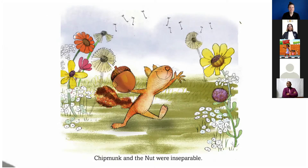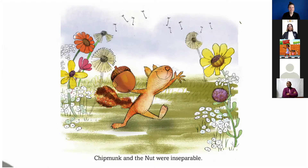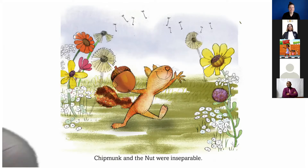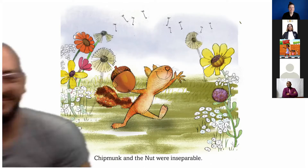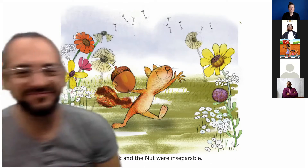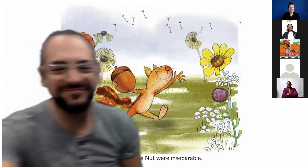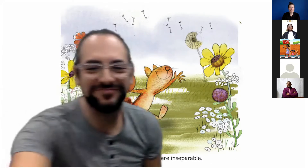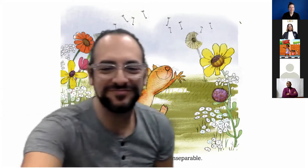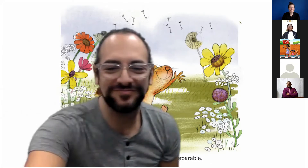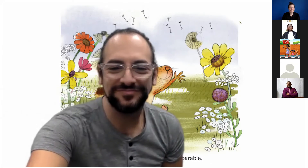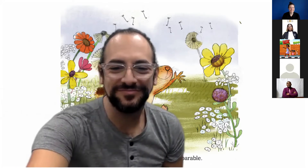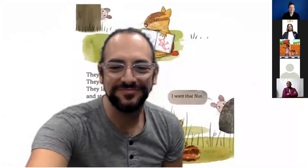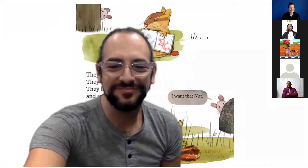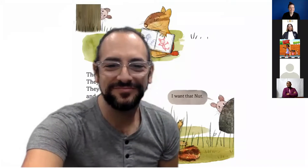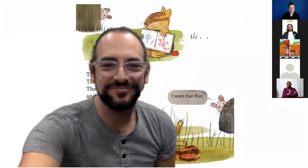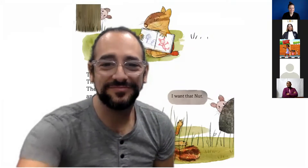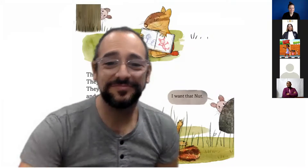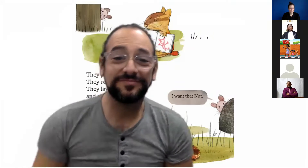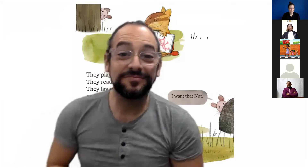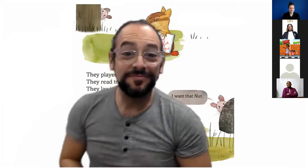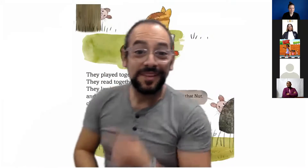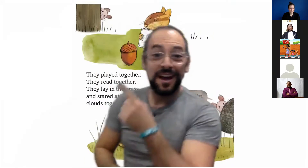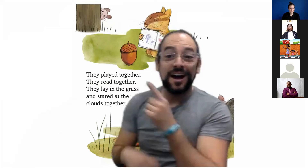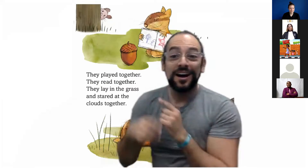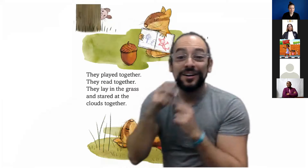Chipmunks like to say, oh, it's my nut.